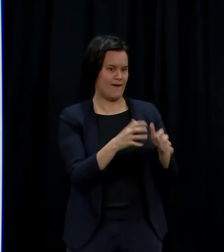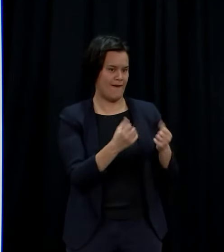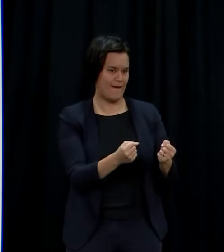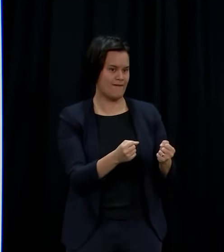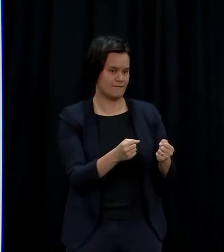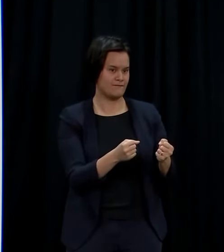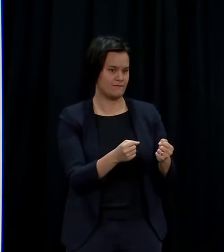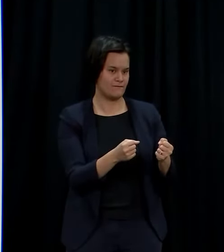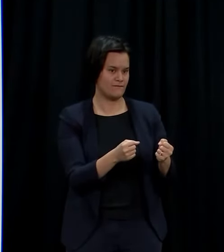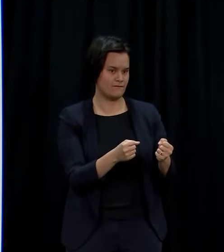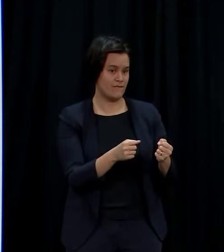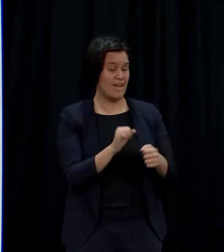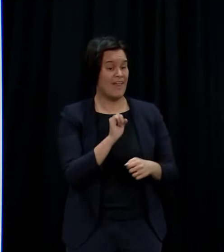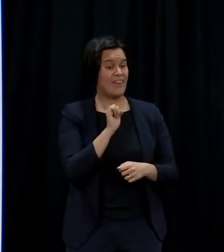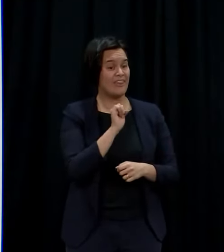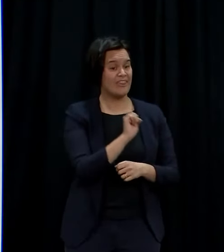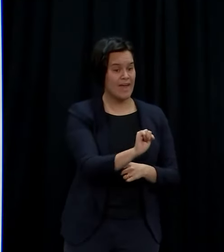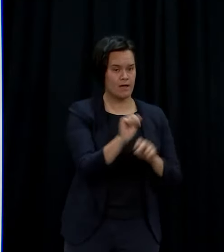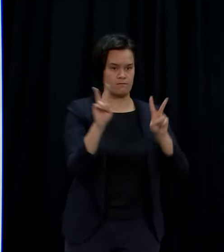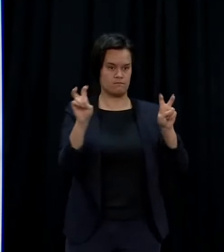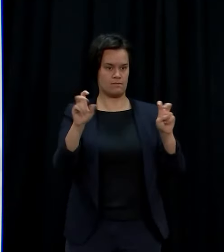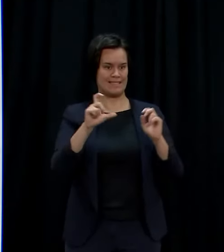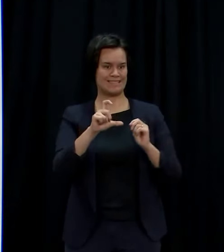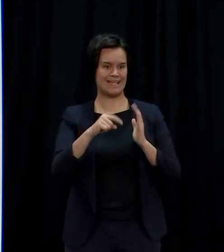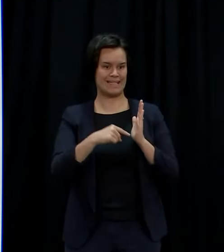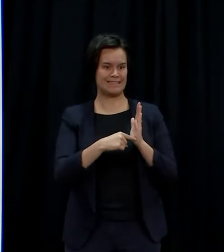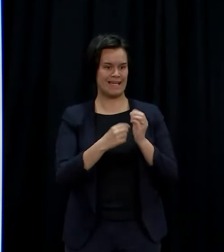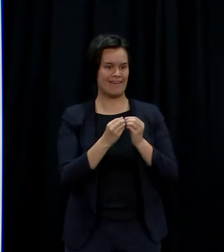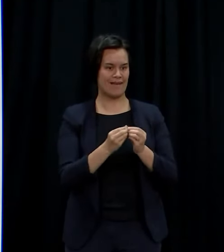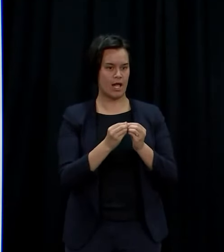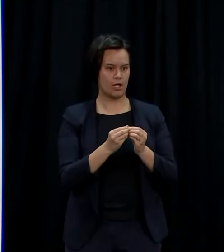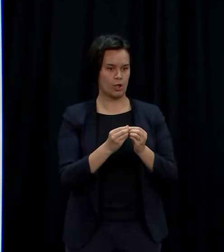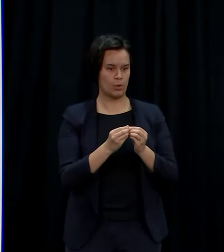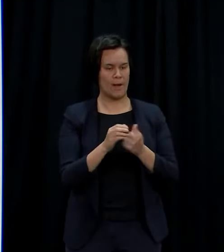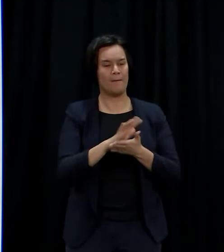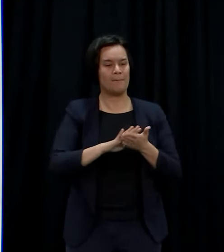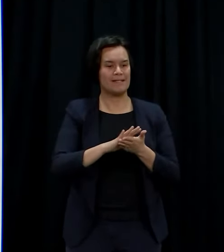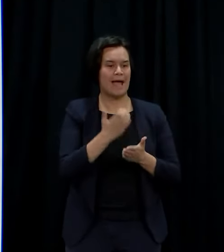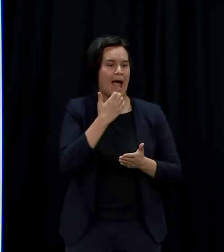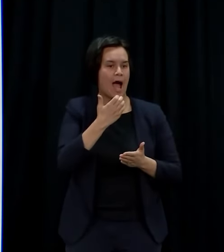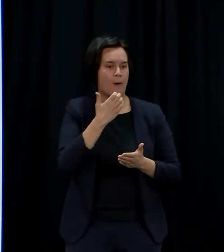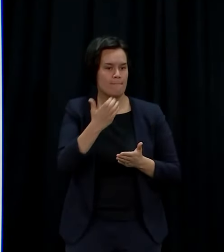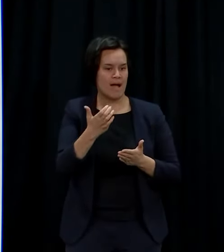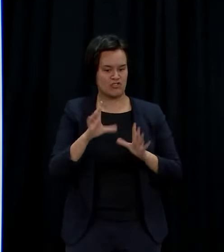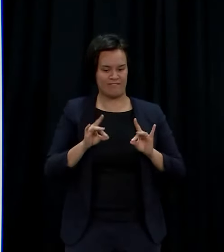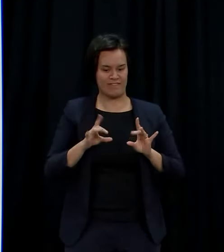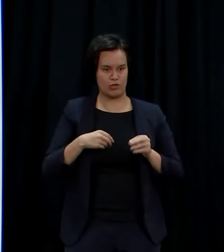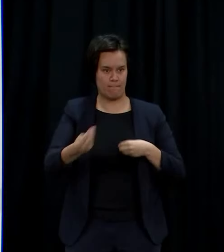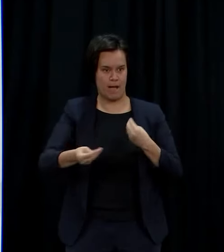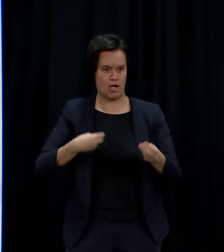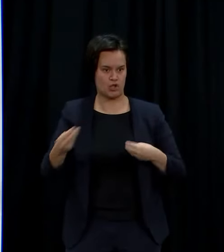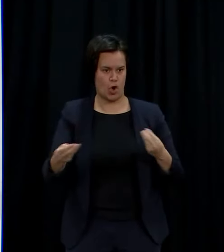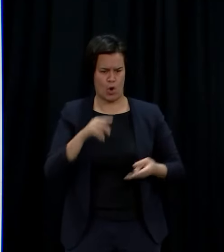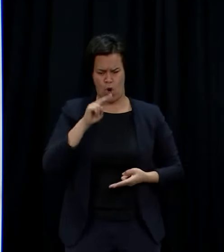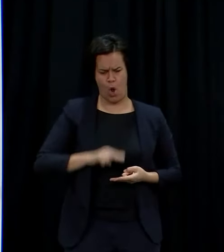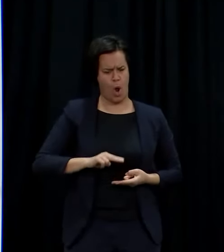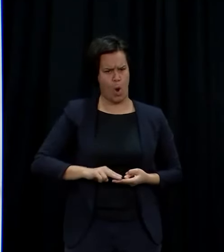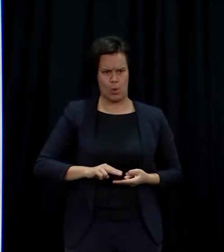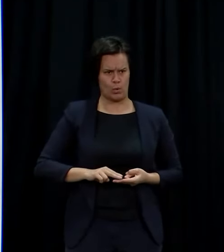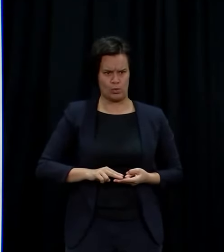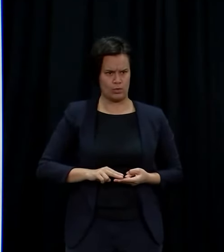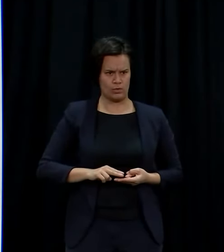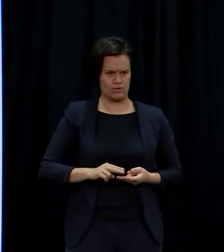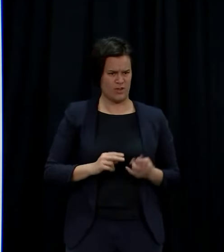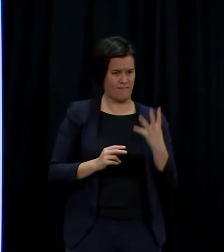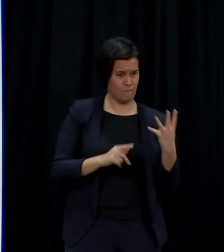very low CT values, so would have been shedding a lot of virus. However, what we're doing is making sure that by taking samples from a